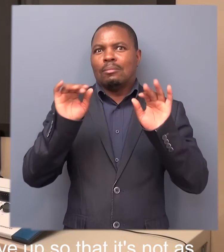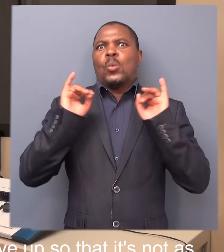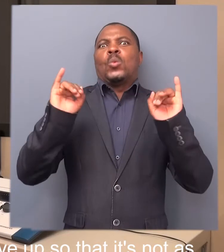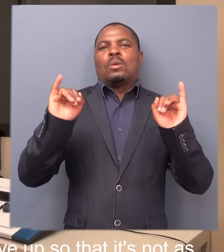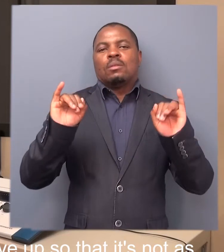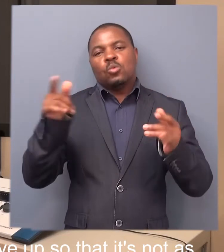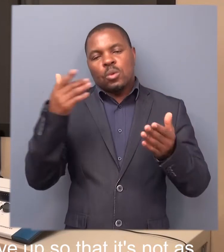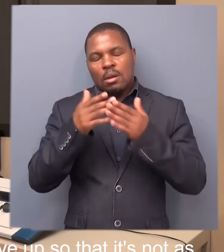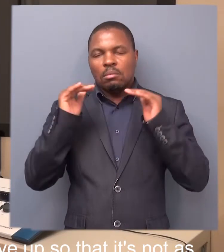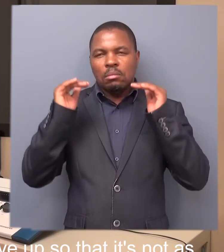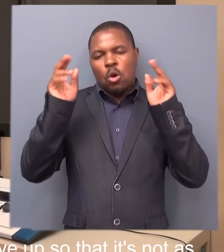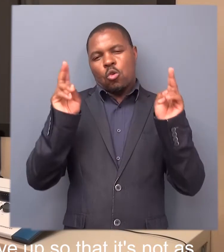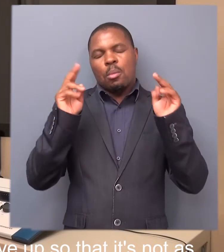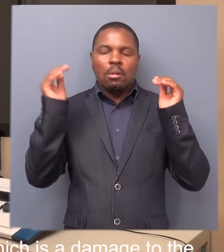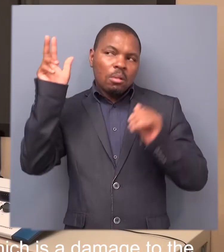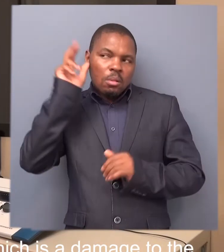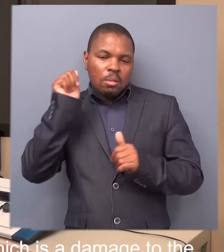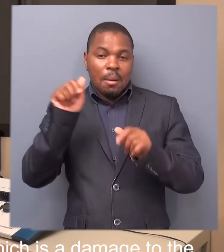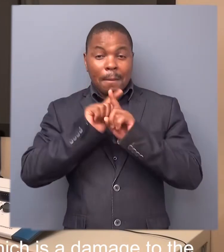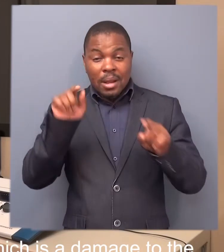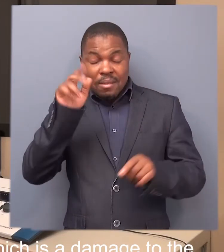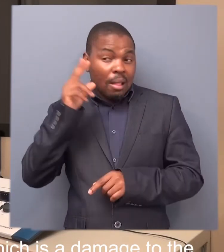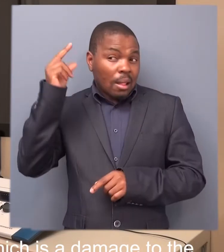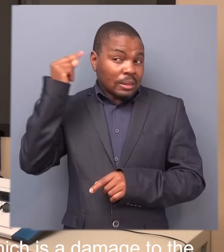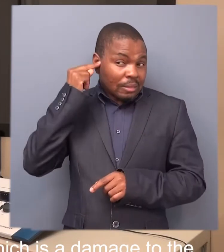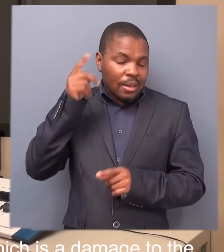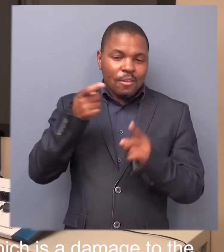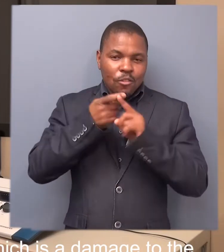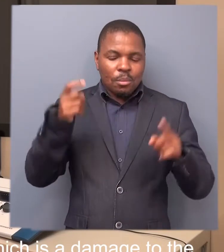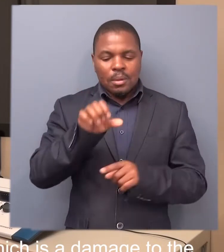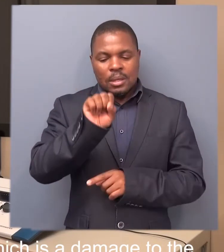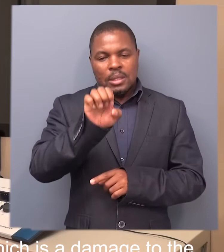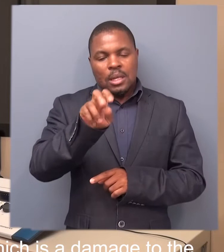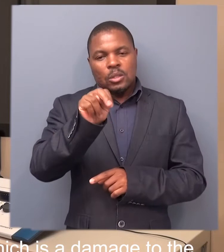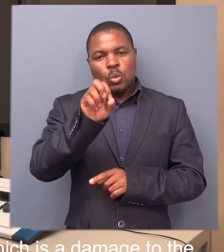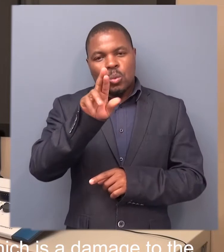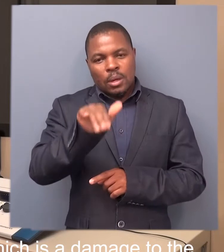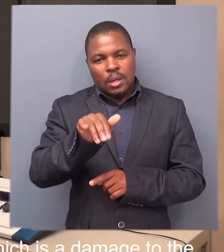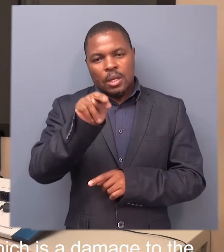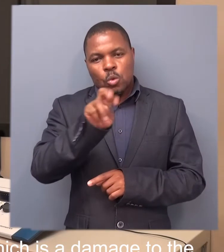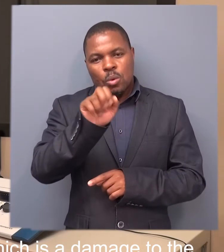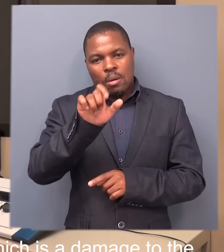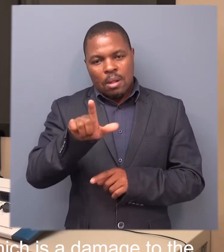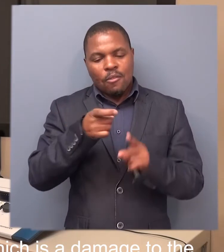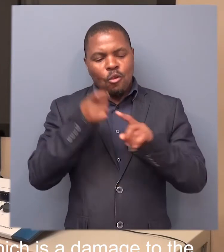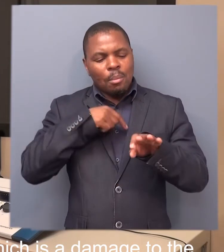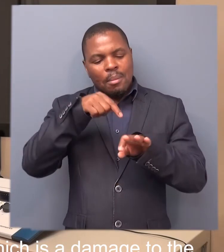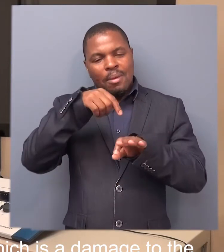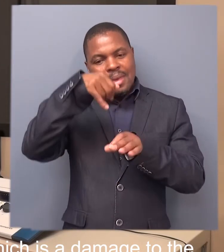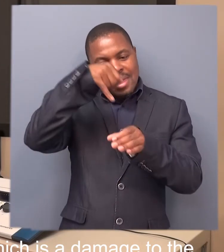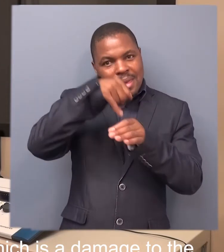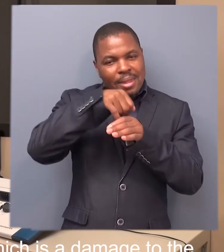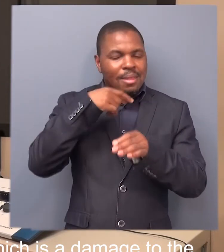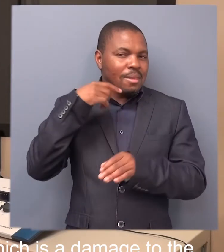severe hearing loss and could come to typical levels. But if it's deafness that is sensorineural, that is damage to the ear cells in the